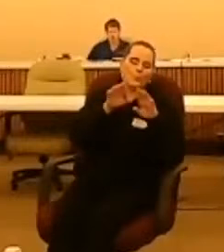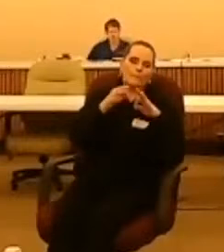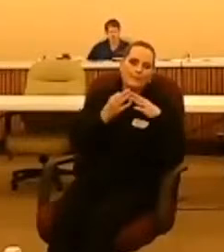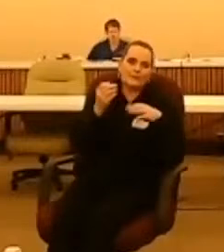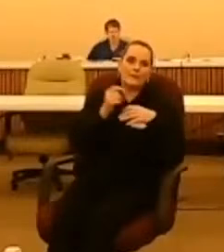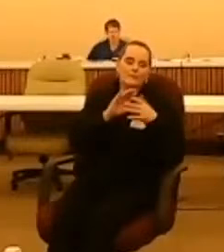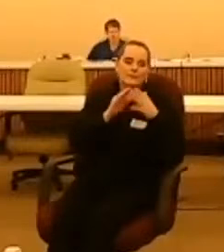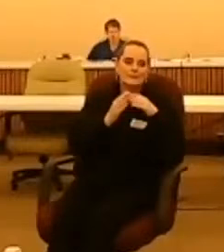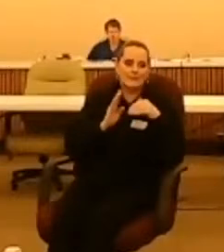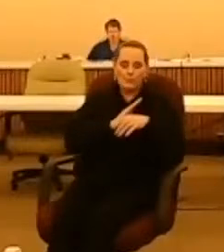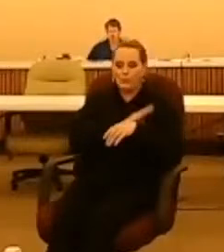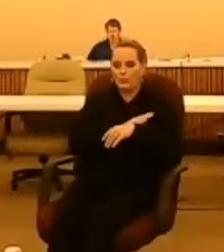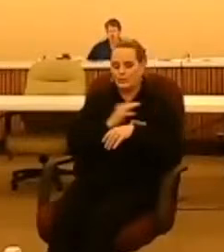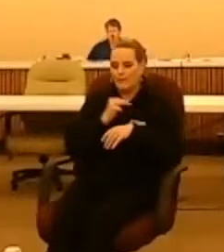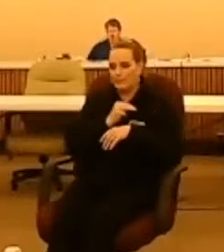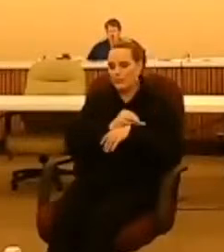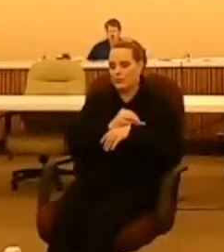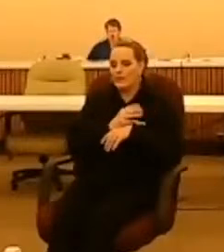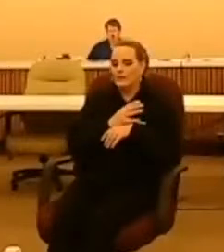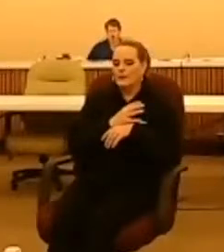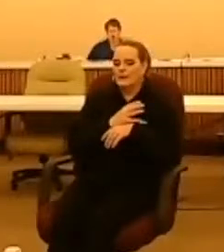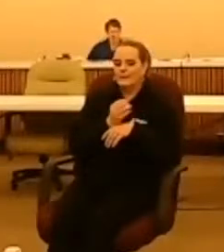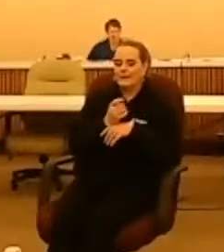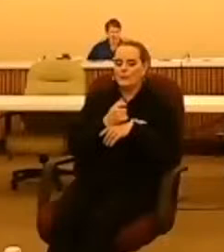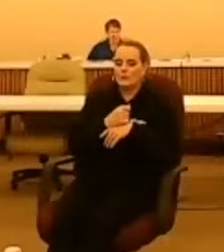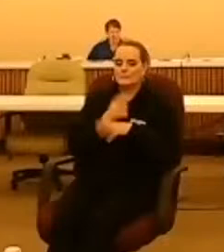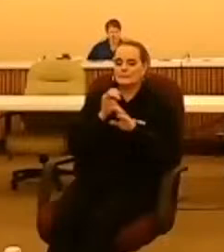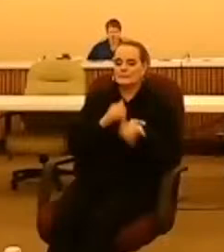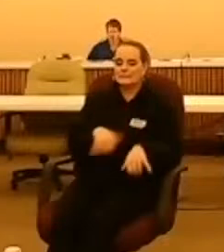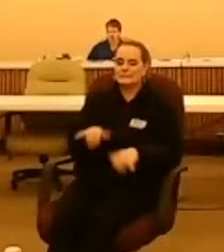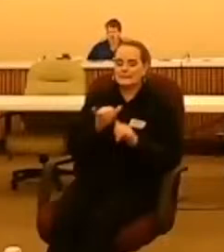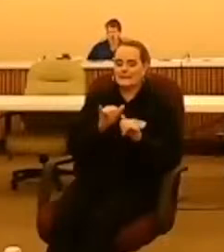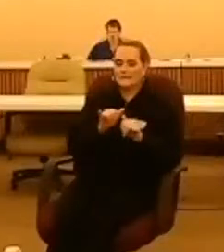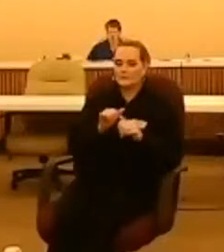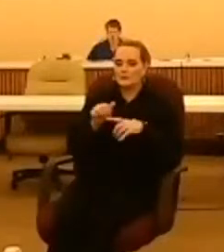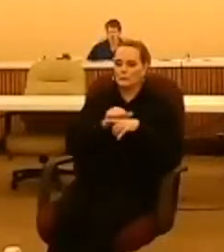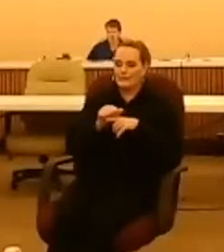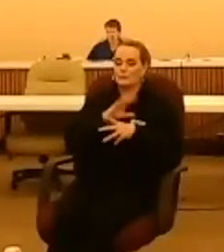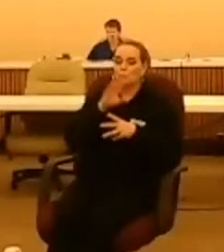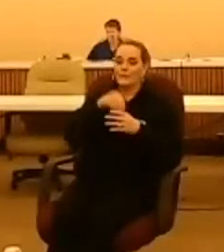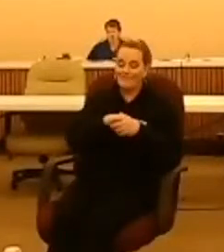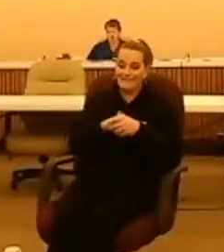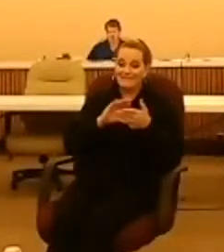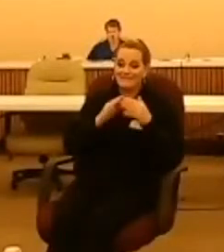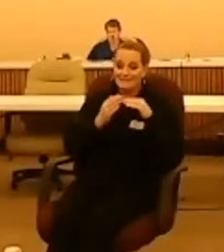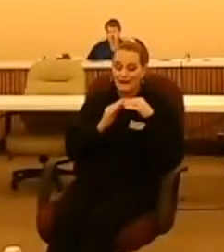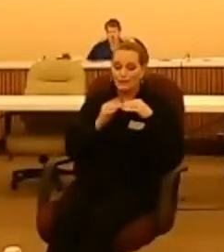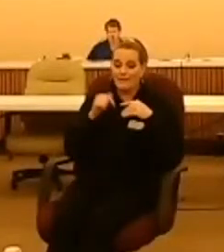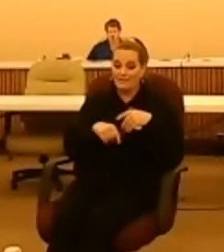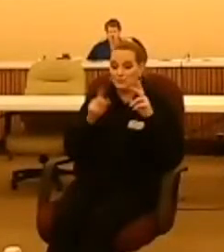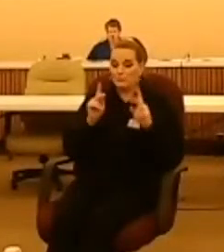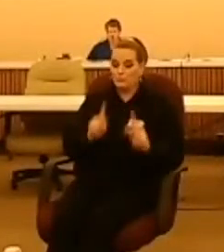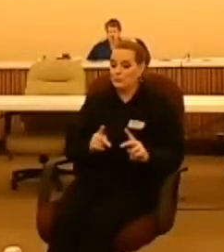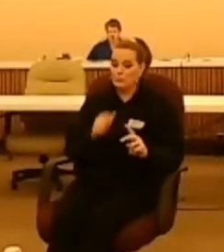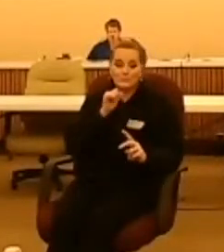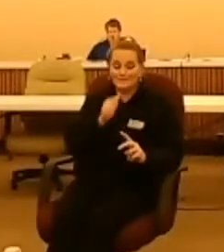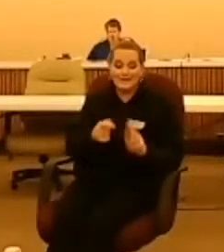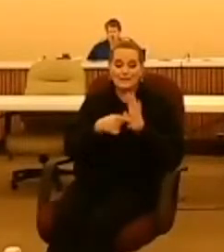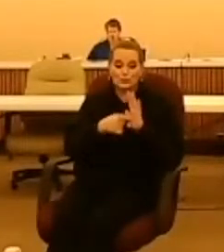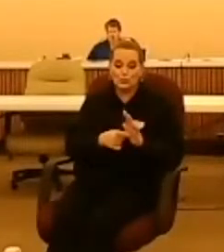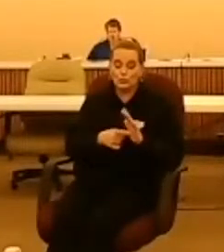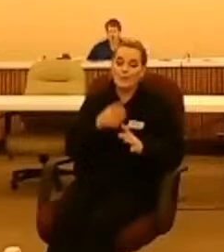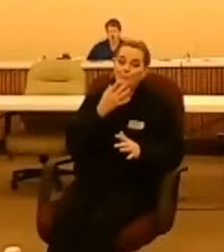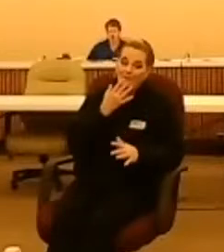town board member, as that is standard practice within the town, and this person was shown no preferential